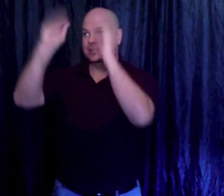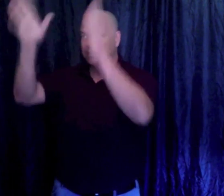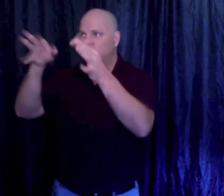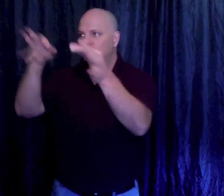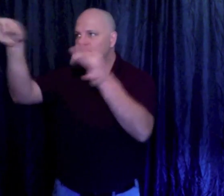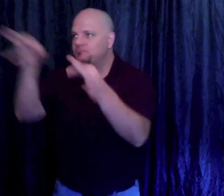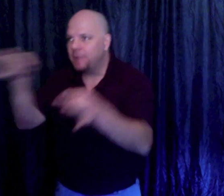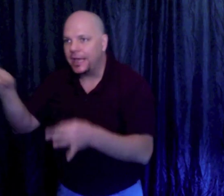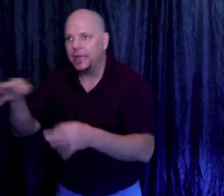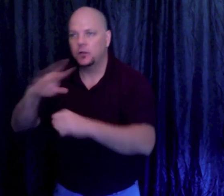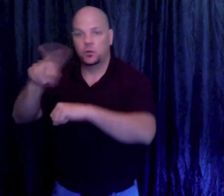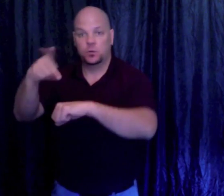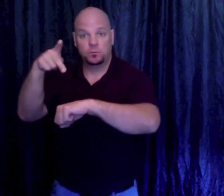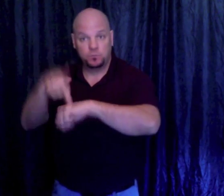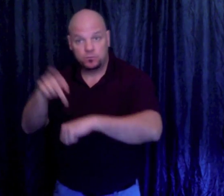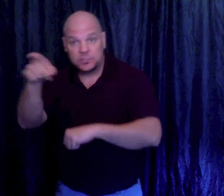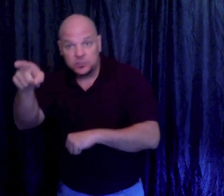principal, to the